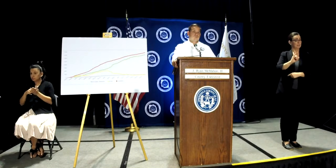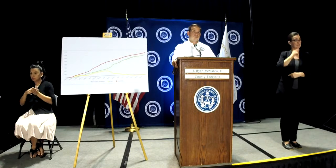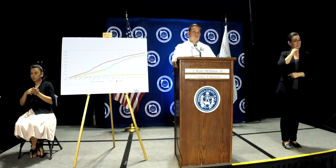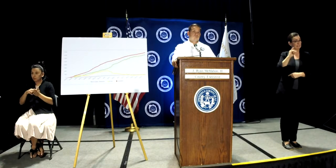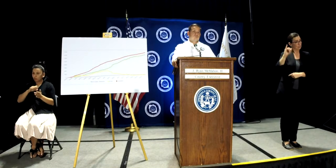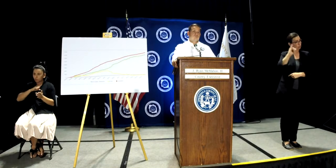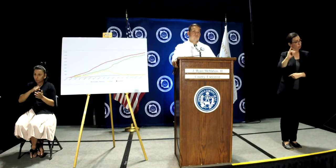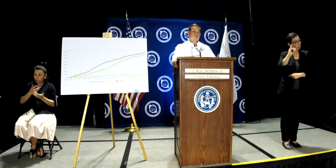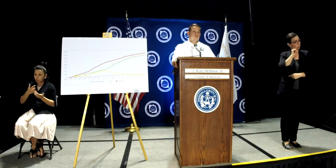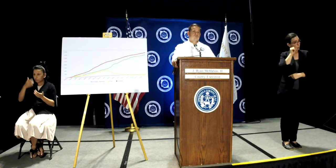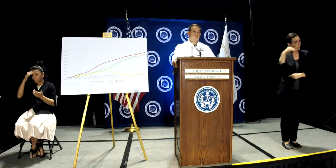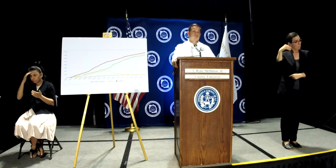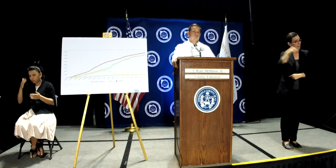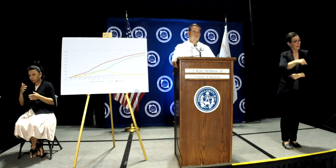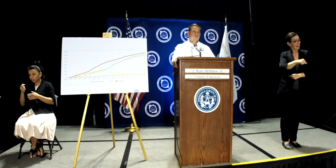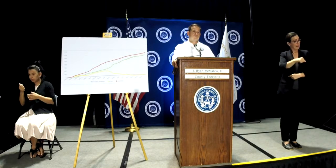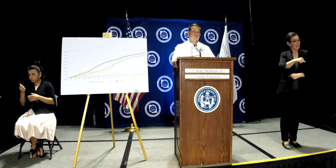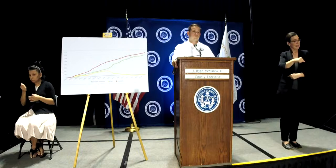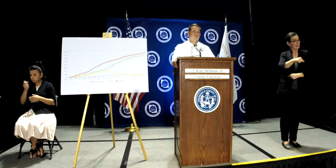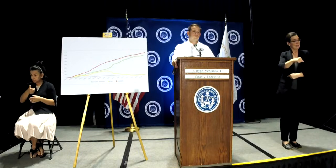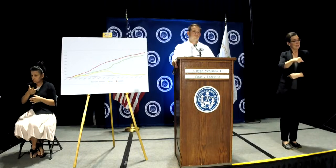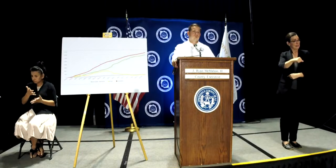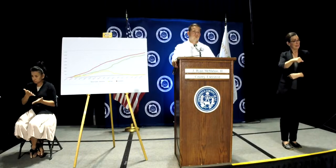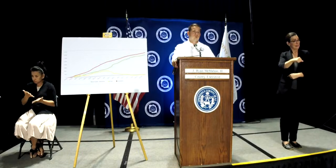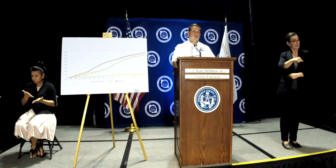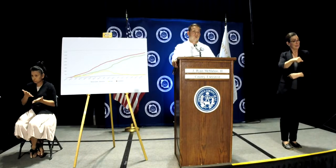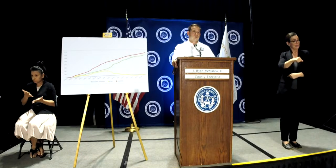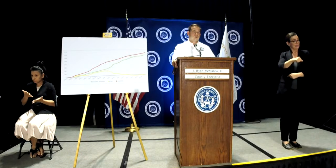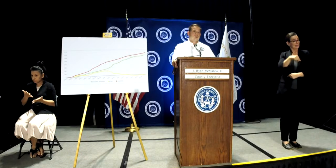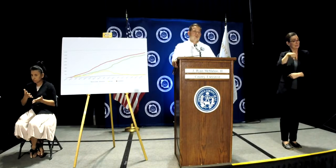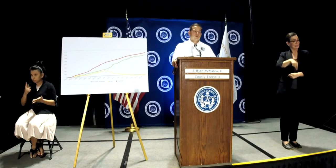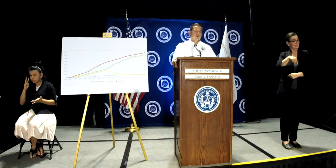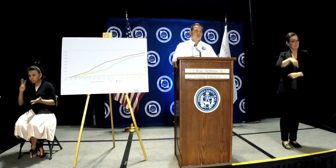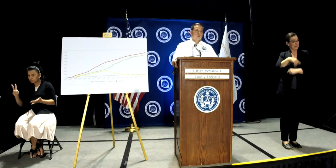the ability for this county to test starting to dip?